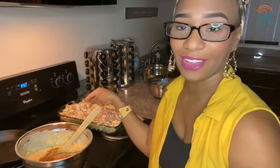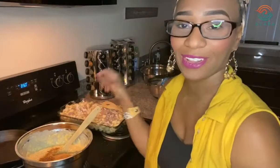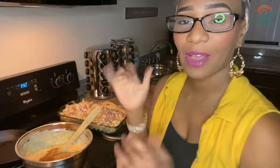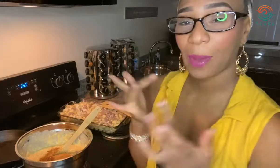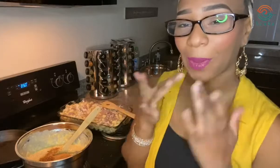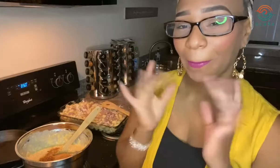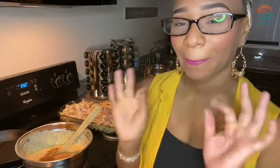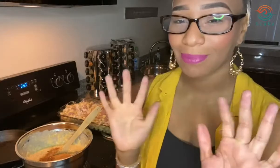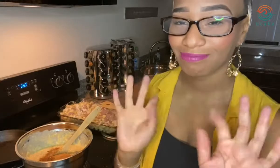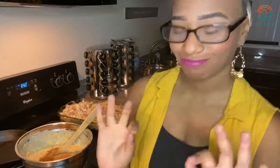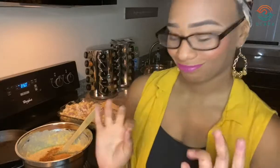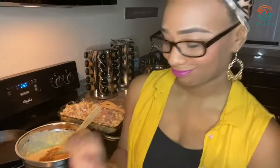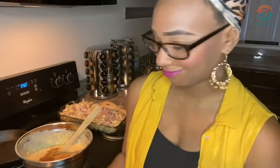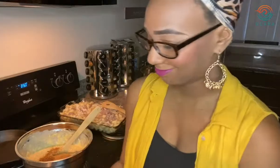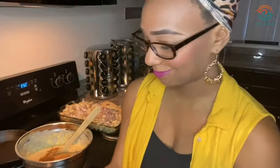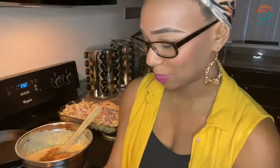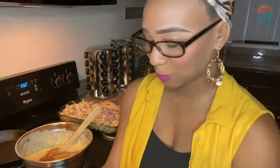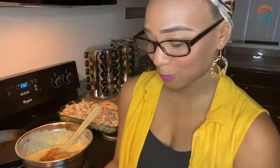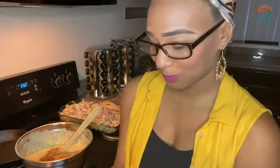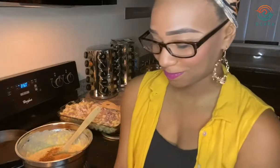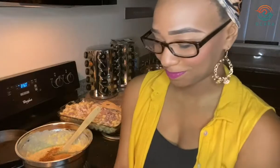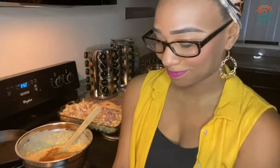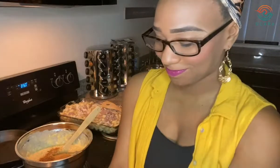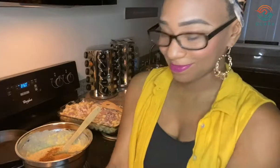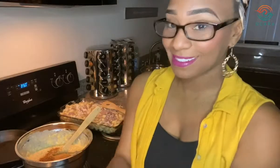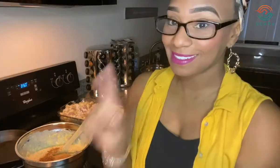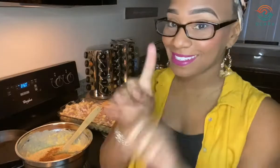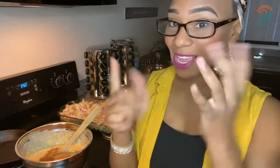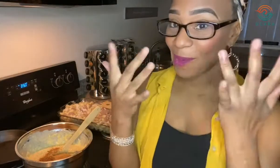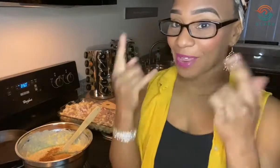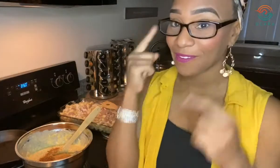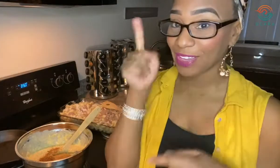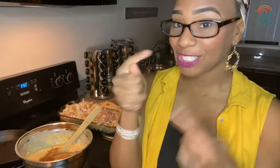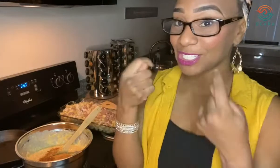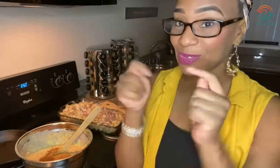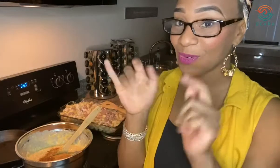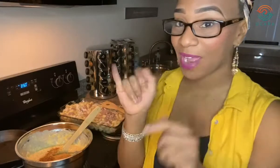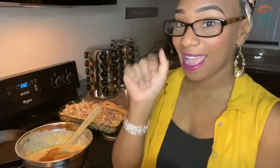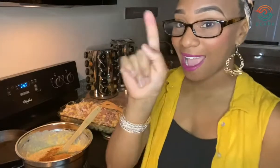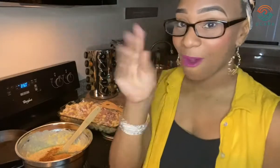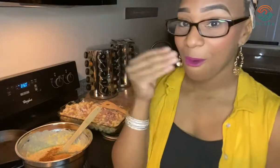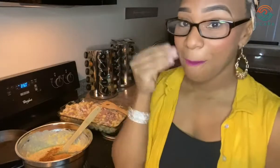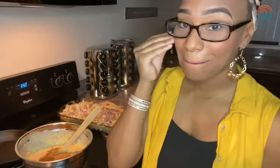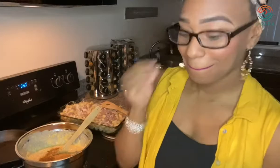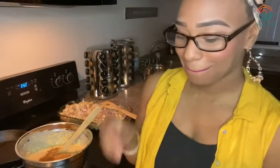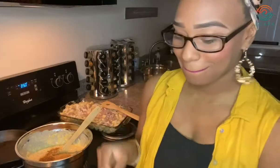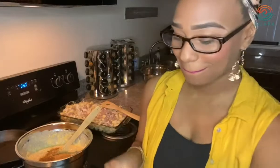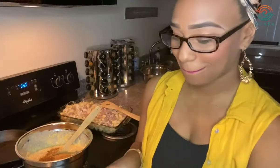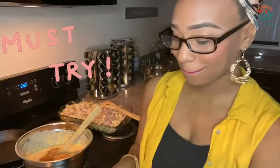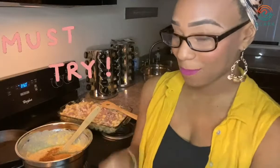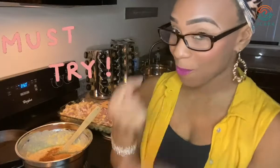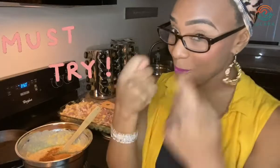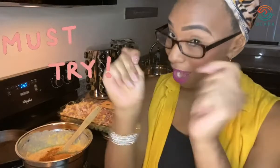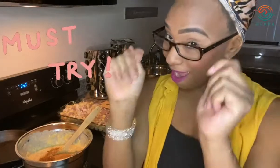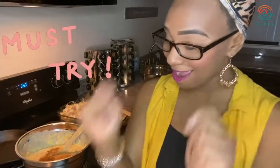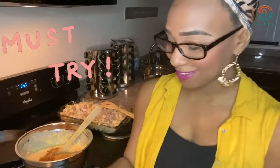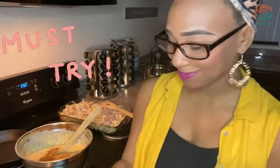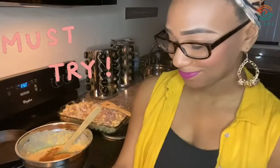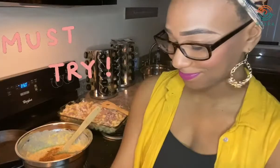We added this in because we already have shrimp in the pasta and this will enhance the flavor. I can't wait to try this at home. It